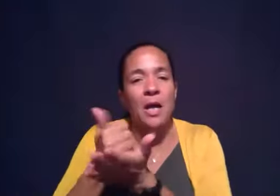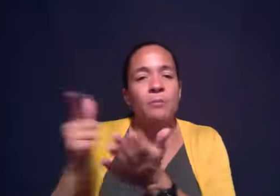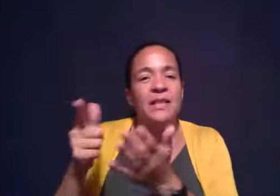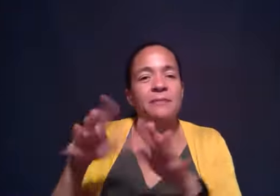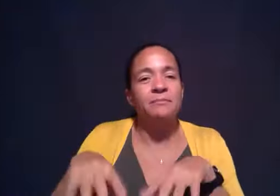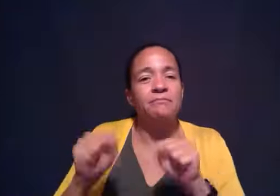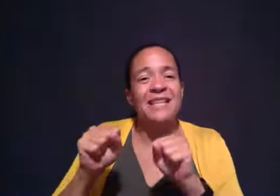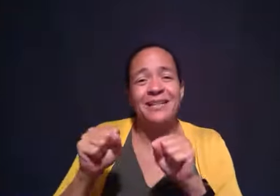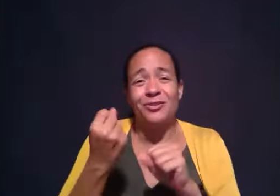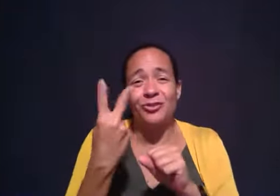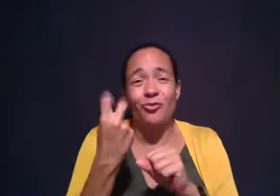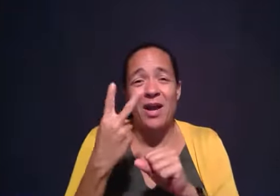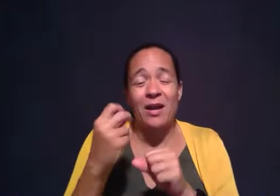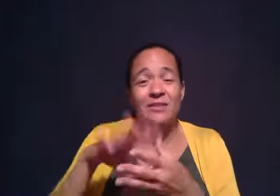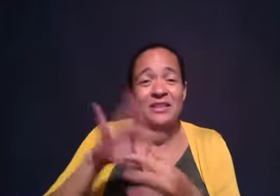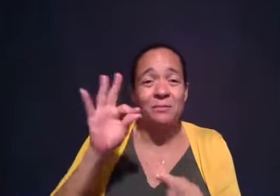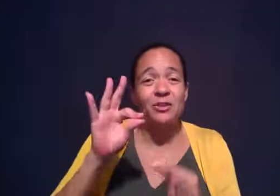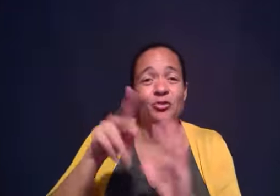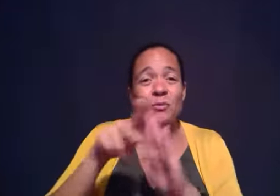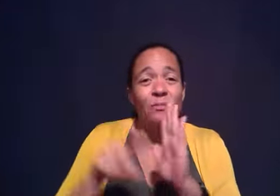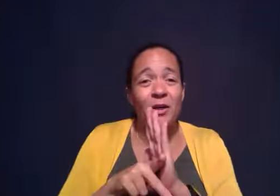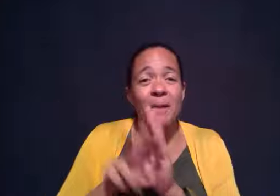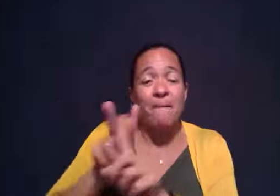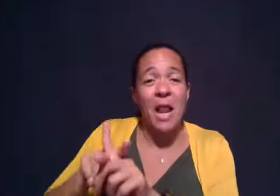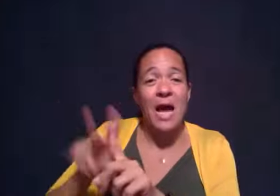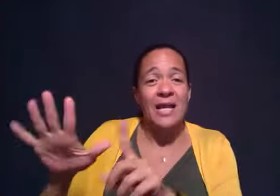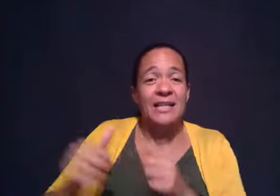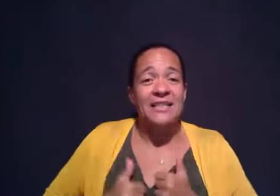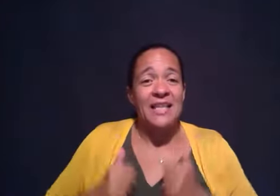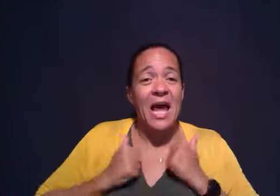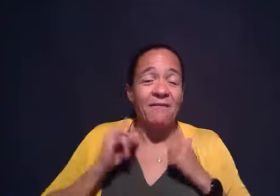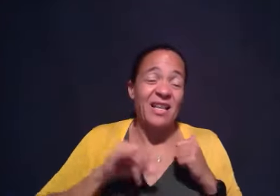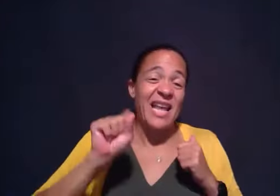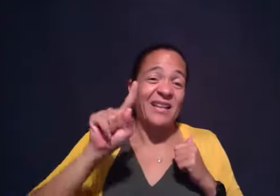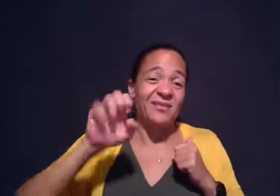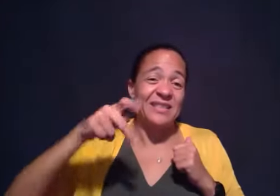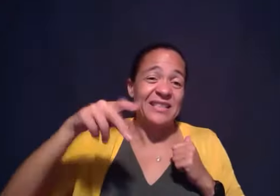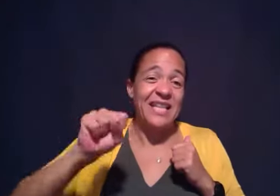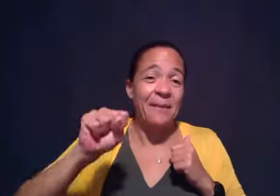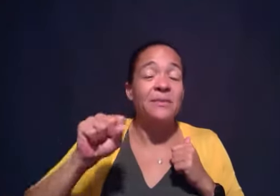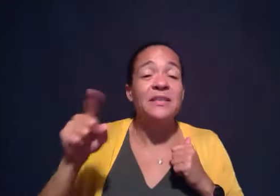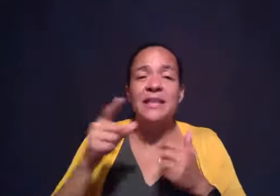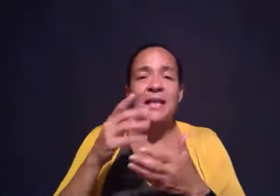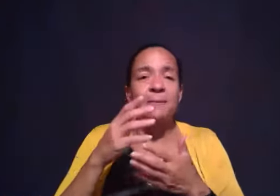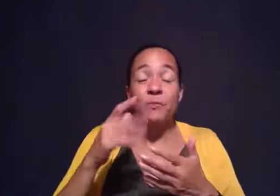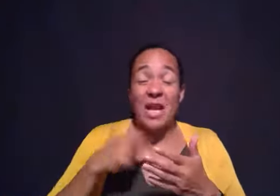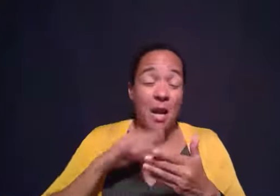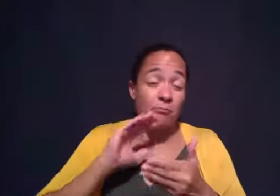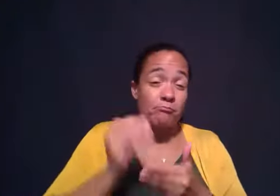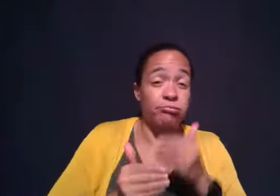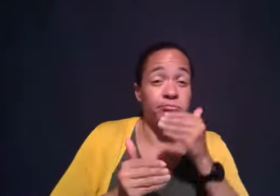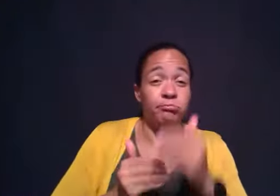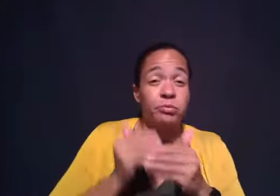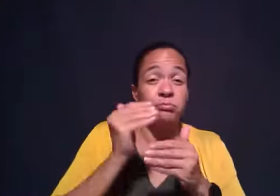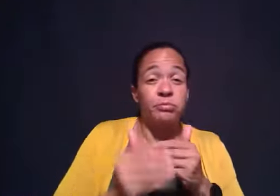life. We call those the steps. And he said somewhere in the midst of taking these steps, he developed a relationship with a higher power